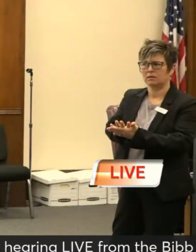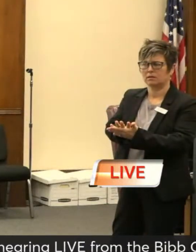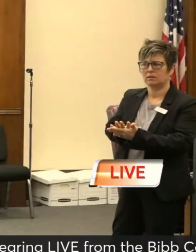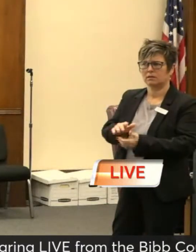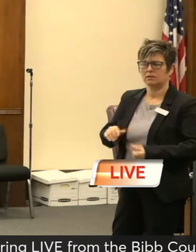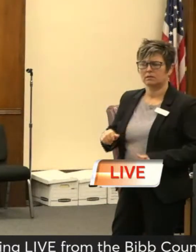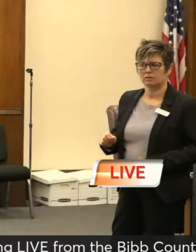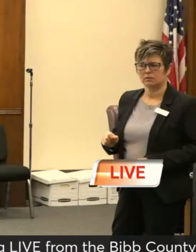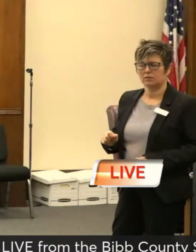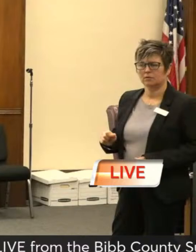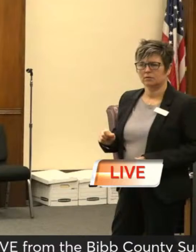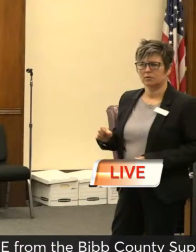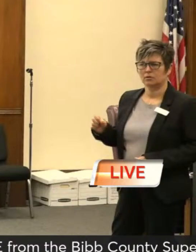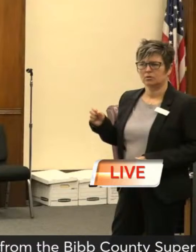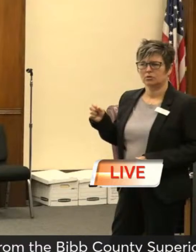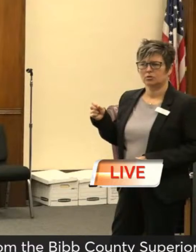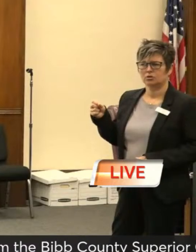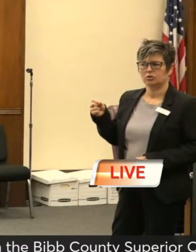her